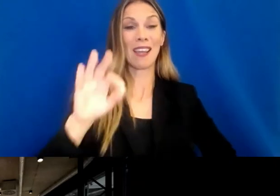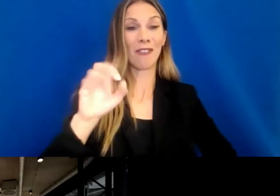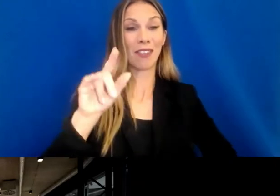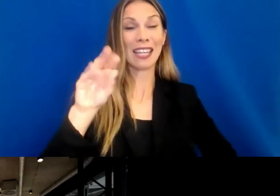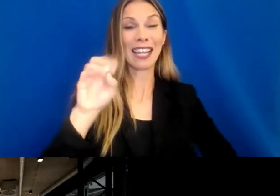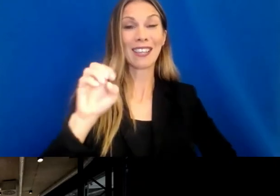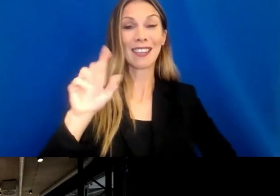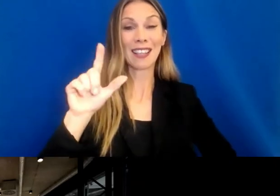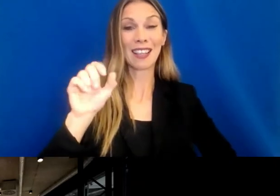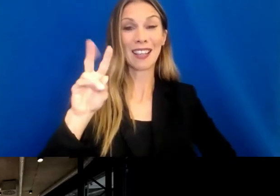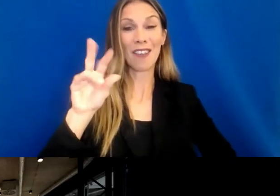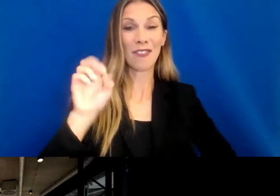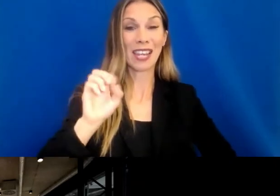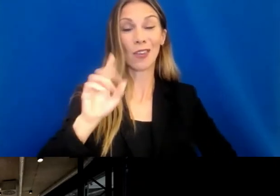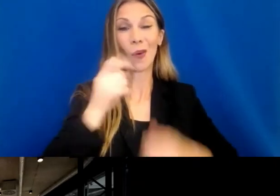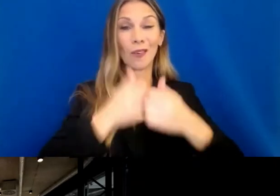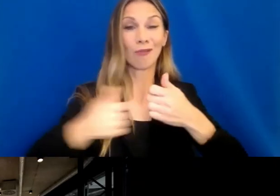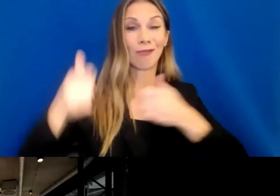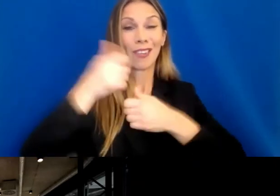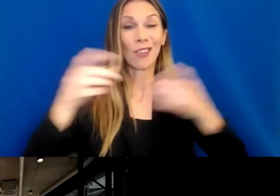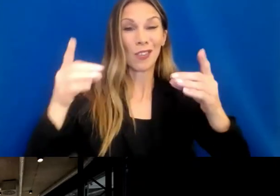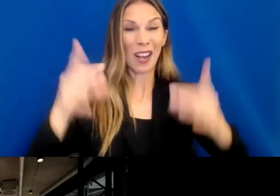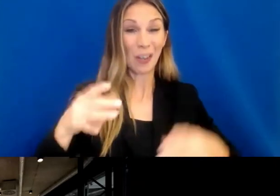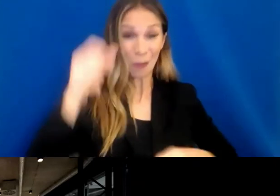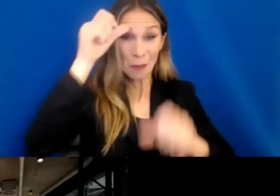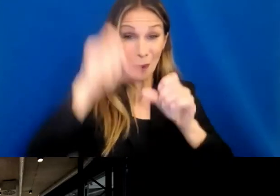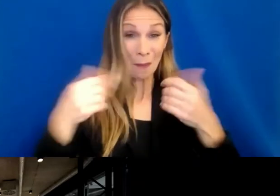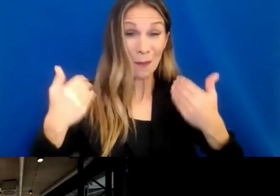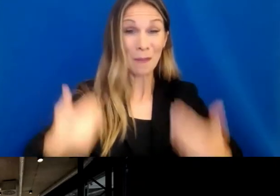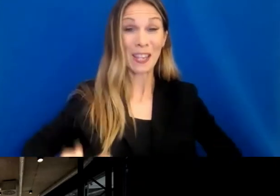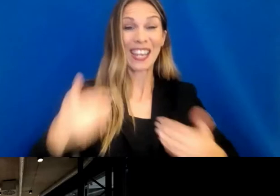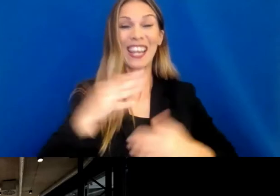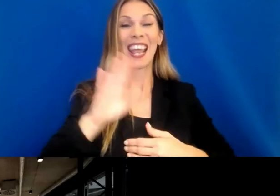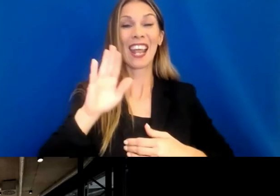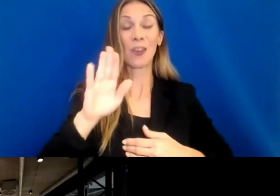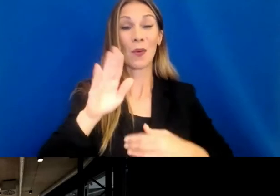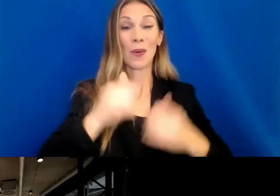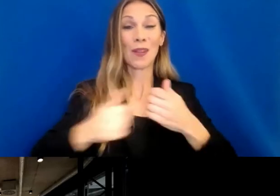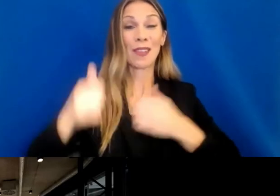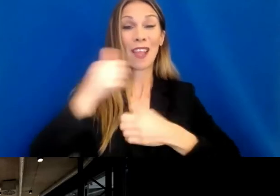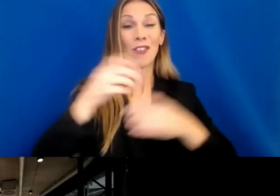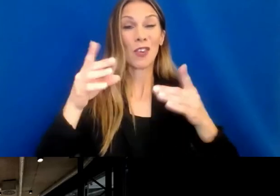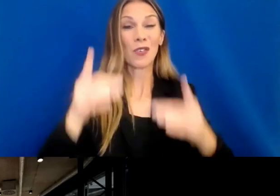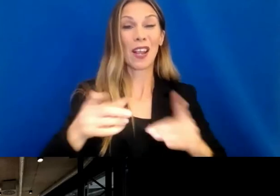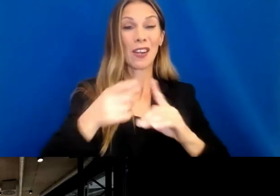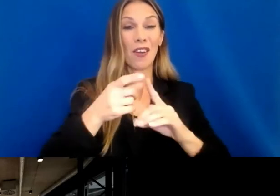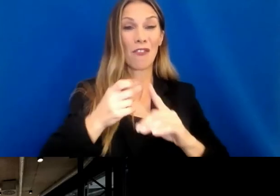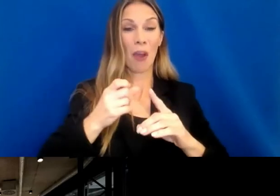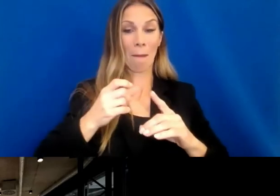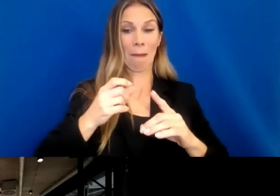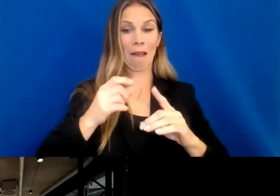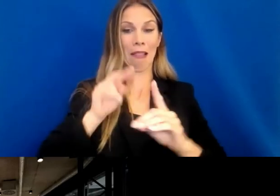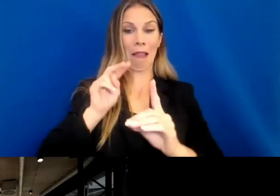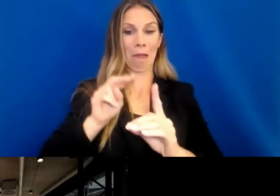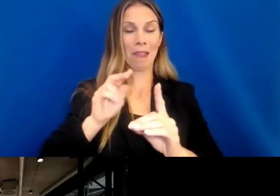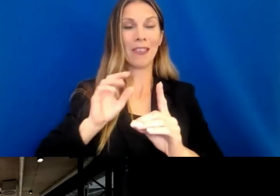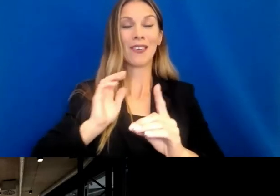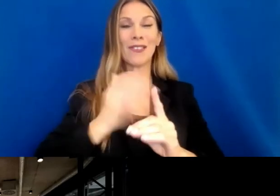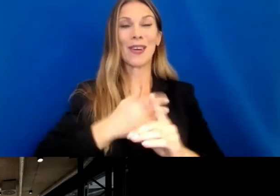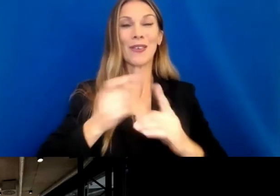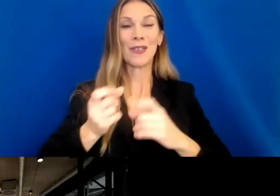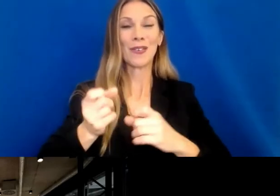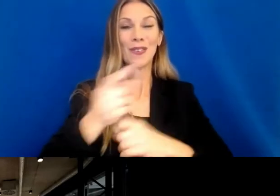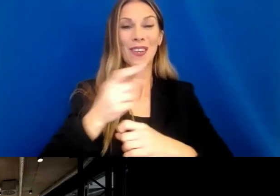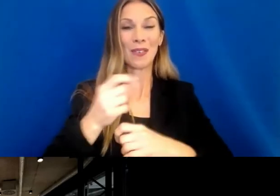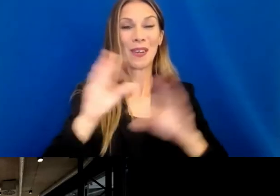your executive director, if you're a member, and your executive director, at least from the vantage of our annual meeting,